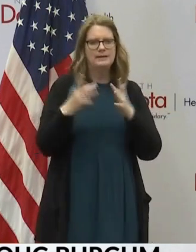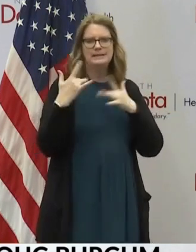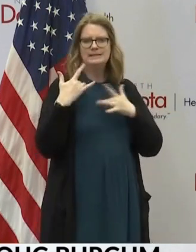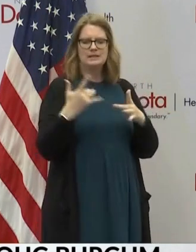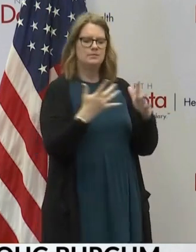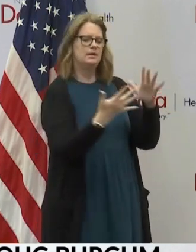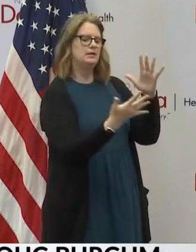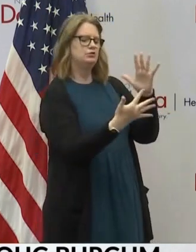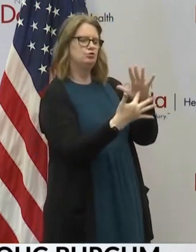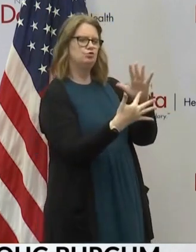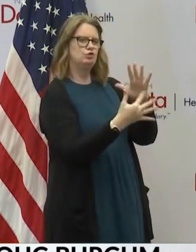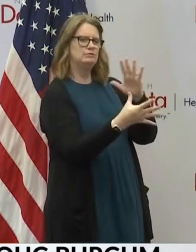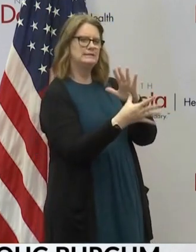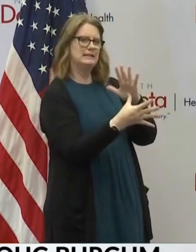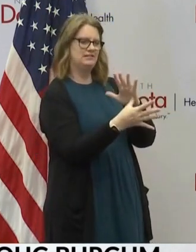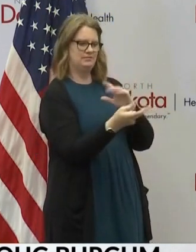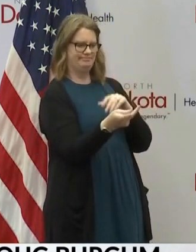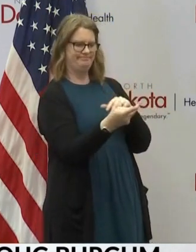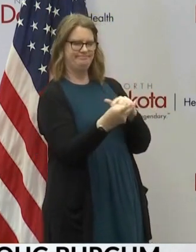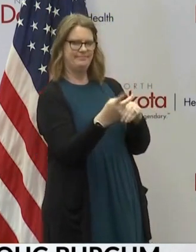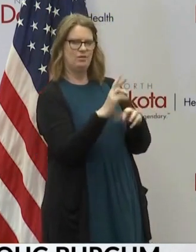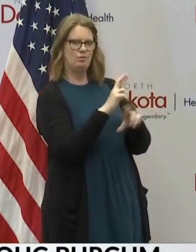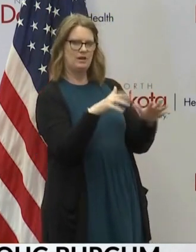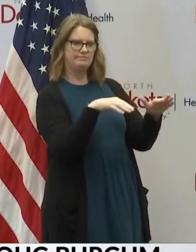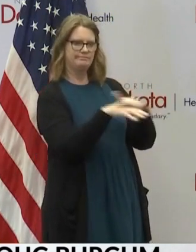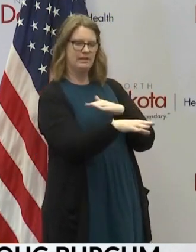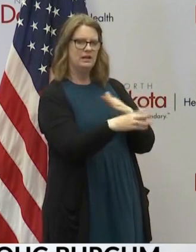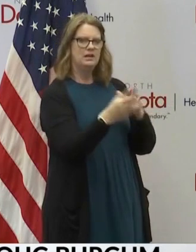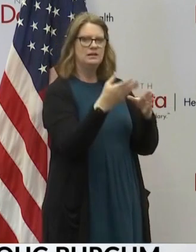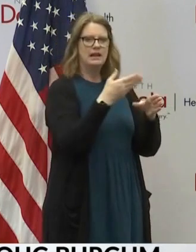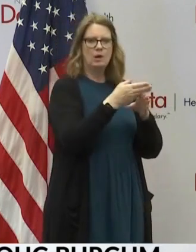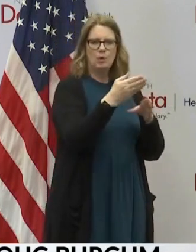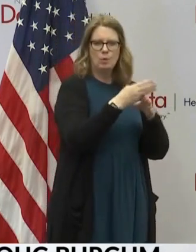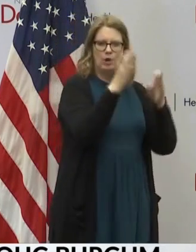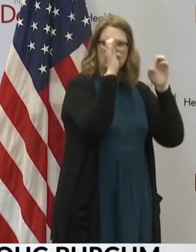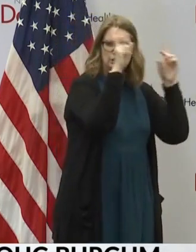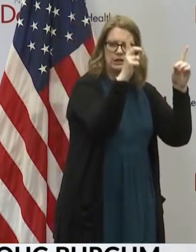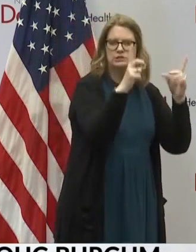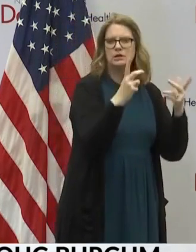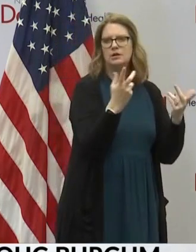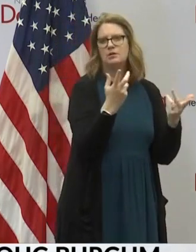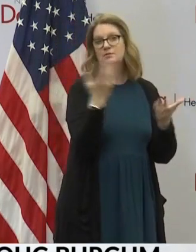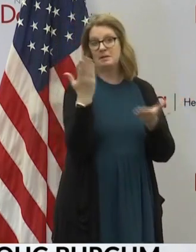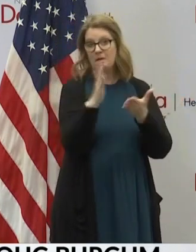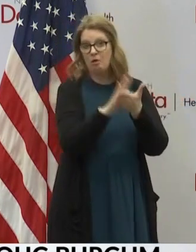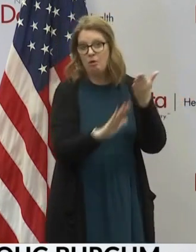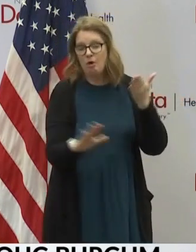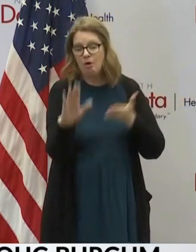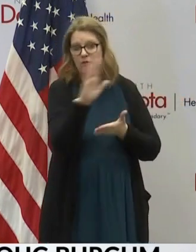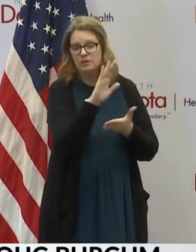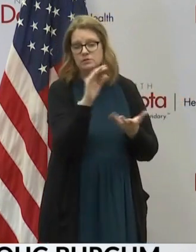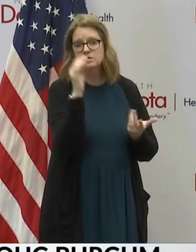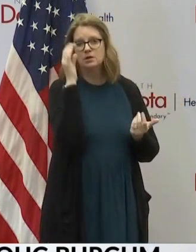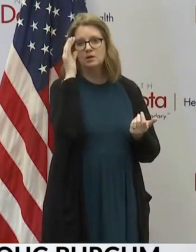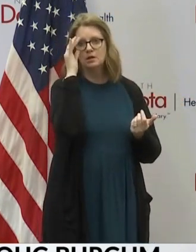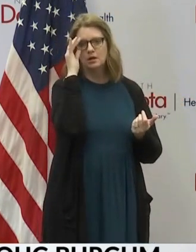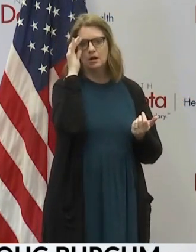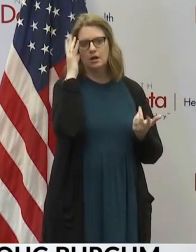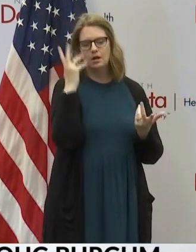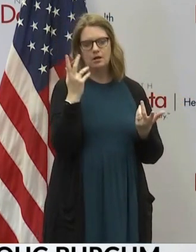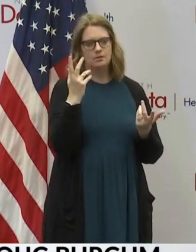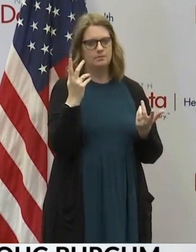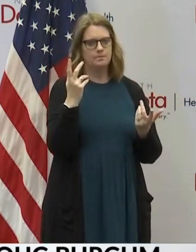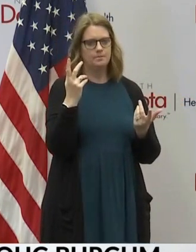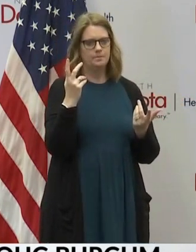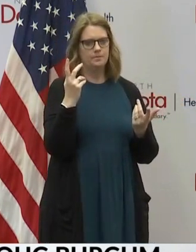juniors or seniors that are getting ready to enter either a career education or college of some sort. And there were